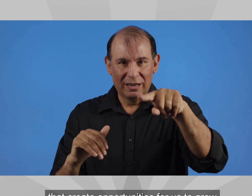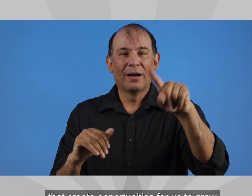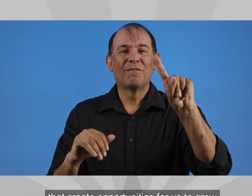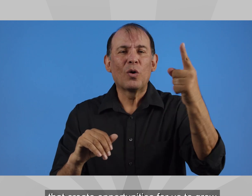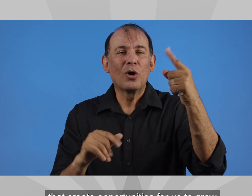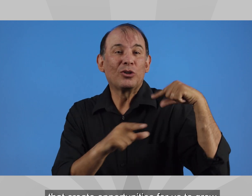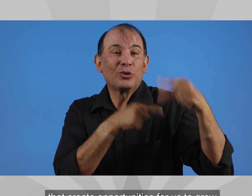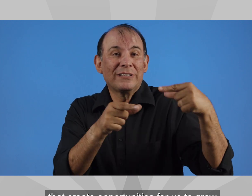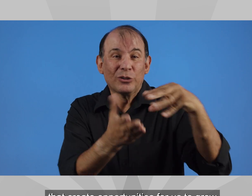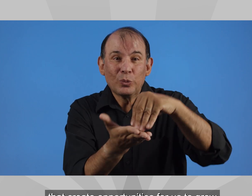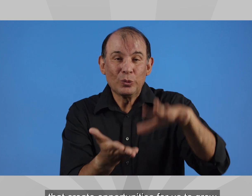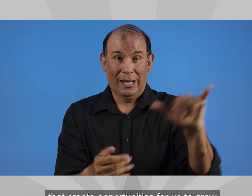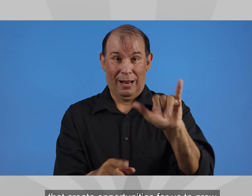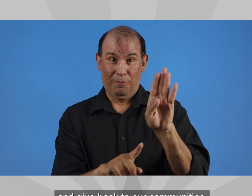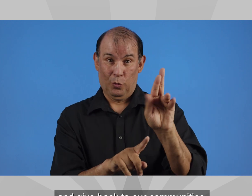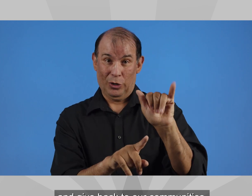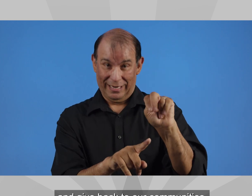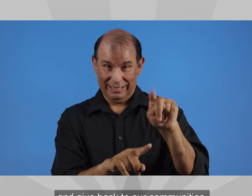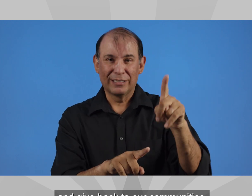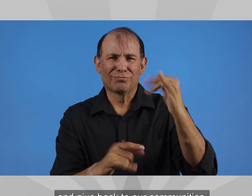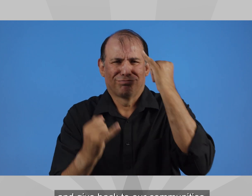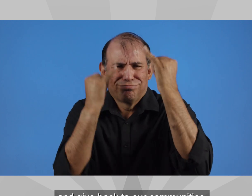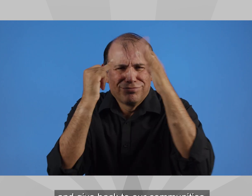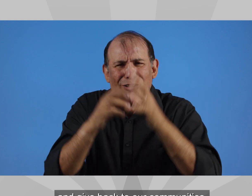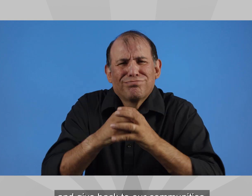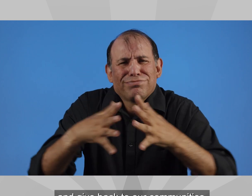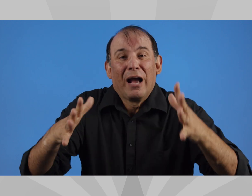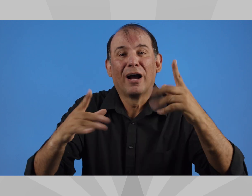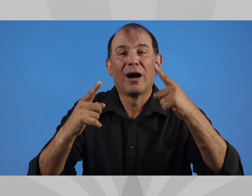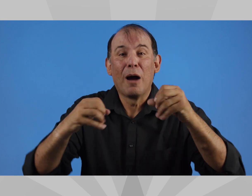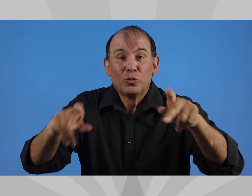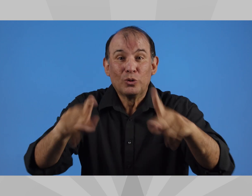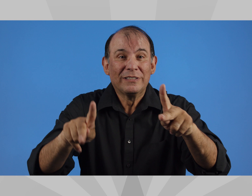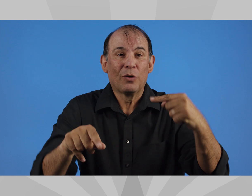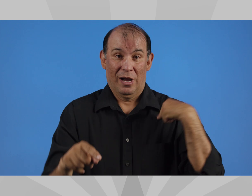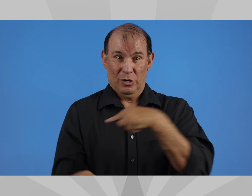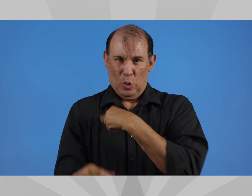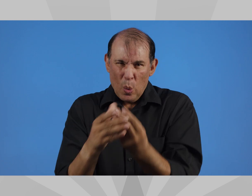create opportunities for us to grow and give back to our communities.